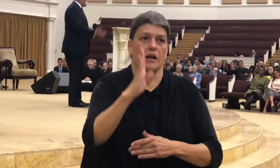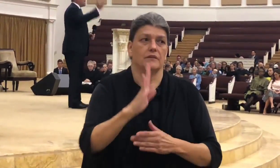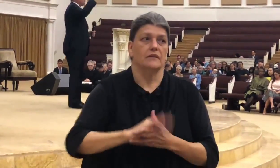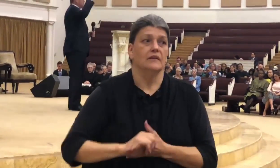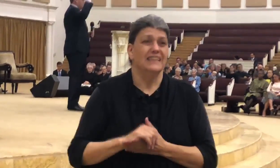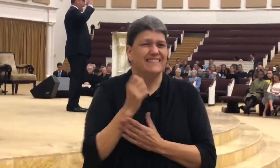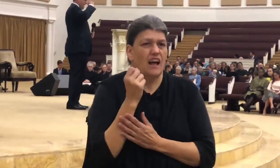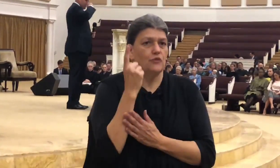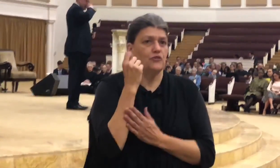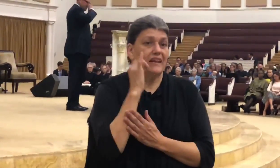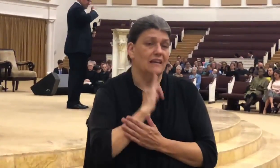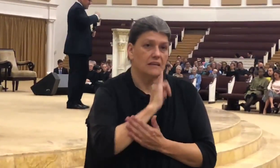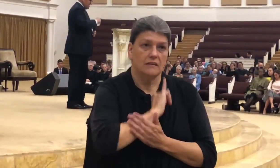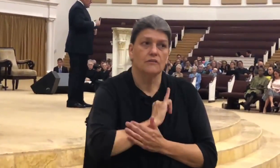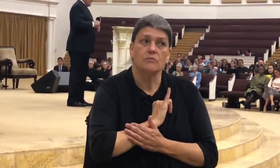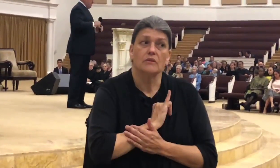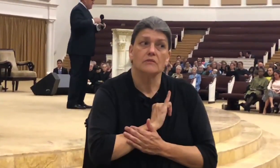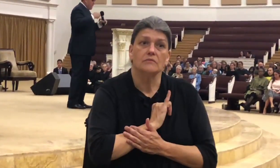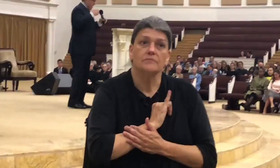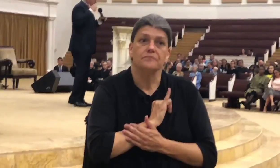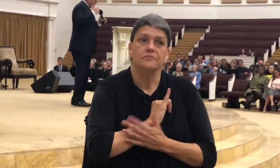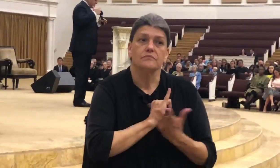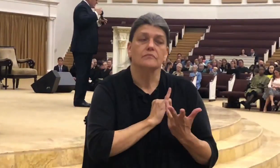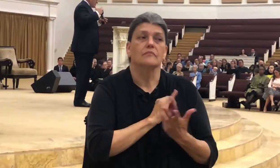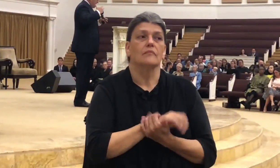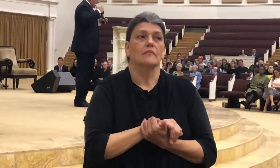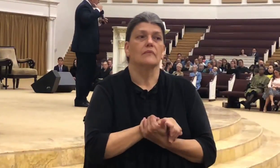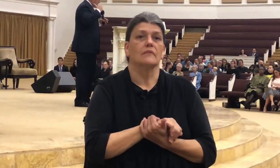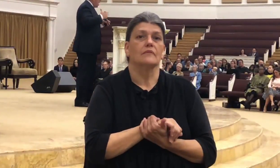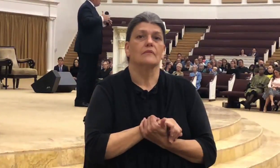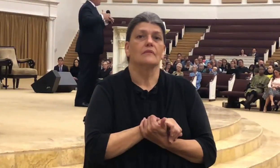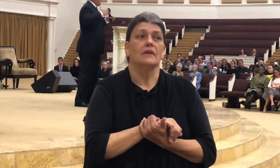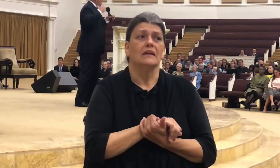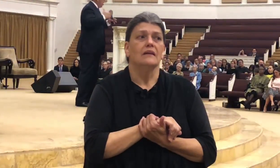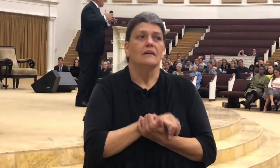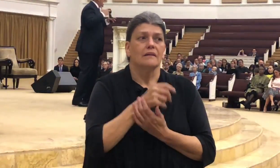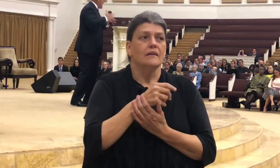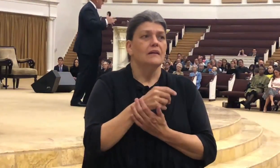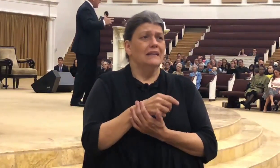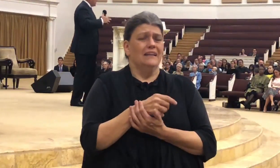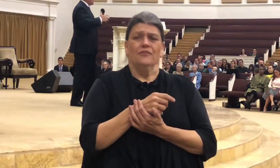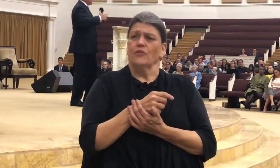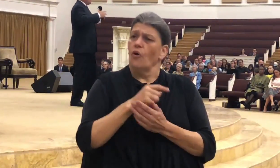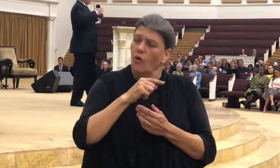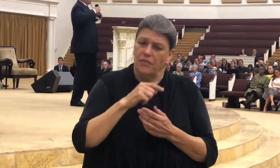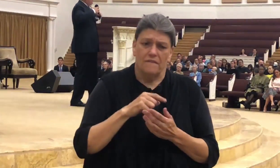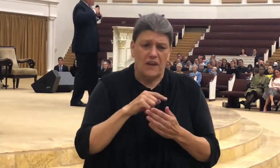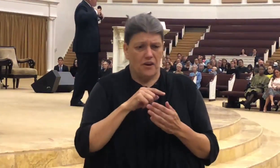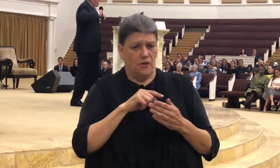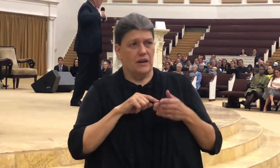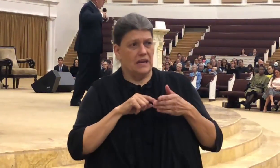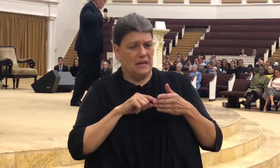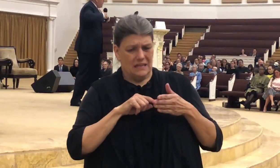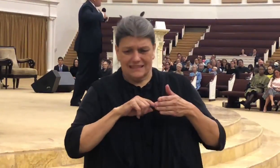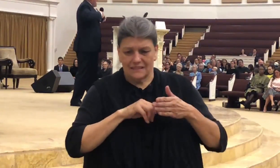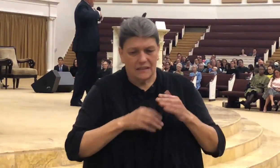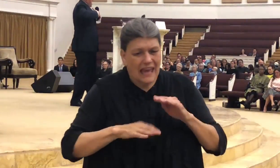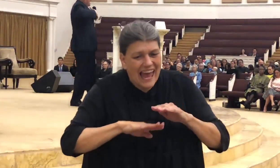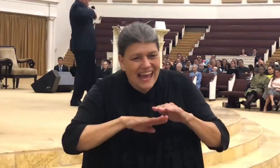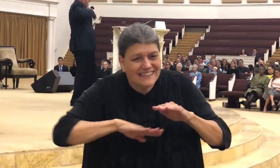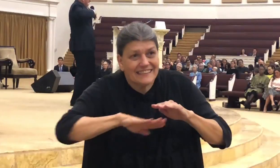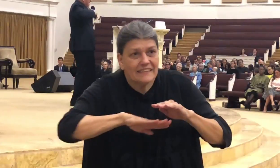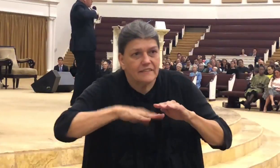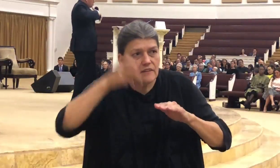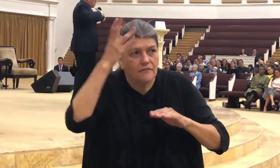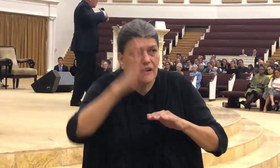when God would arise, the very essence of his glory and holy essence would go before,